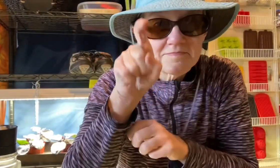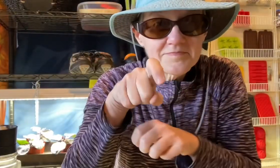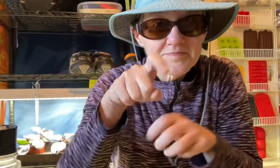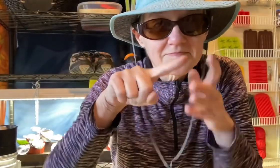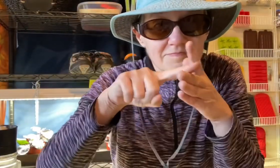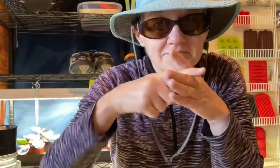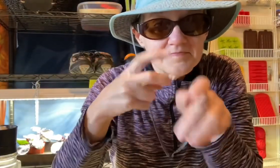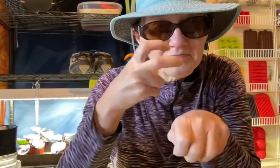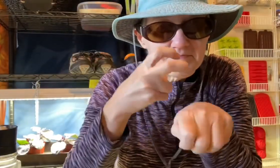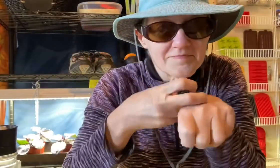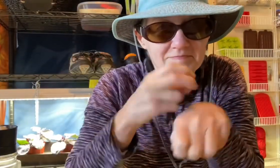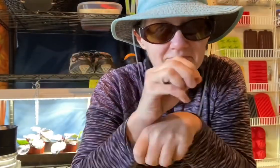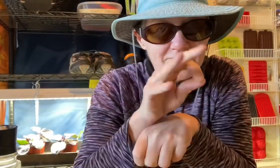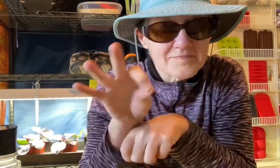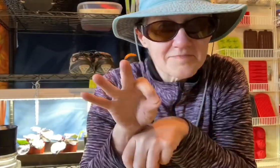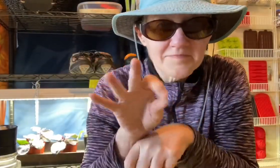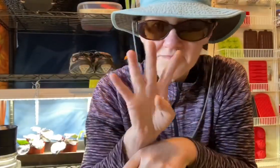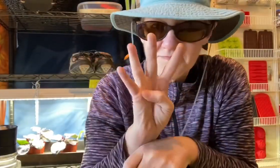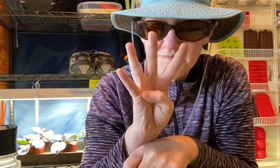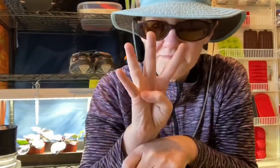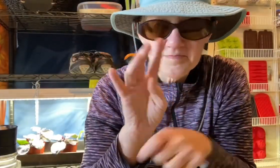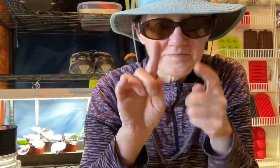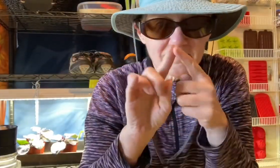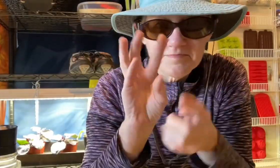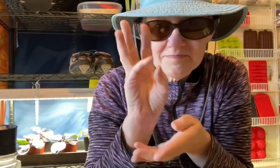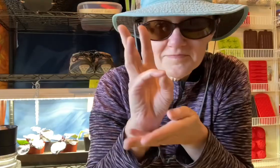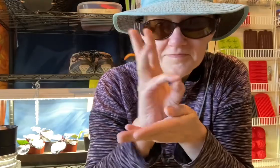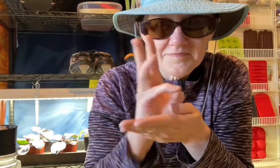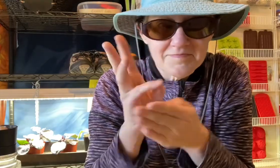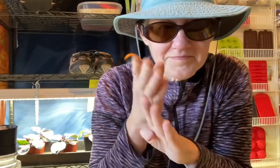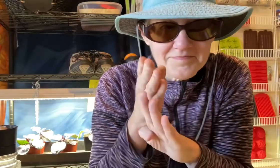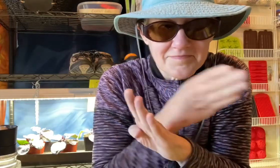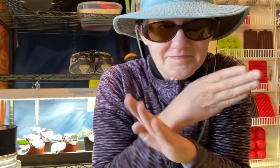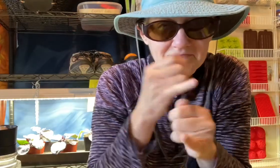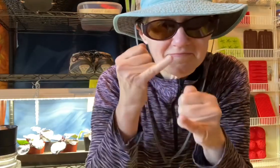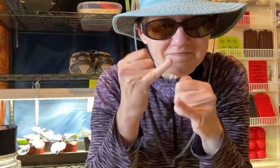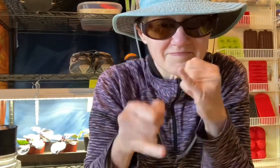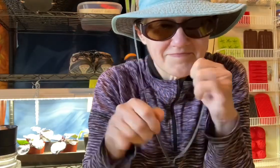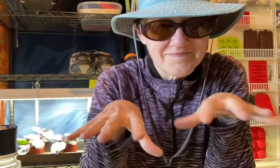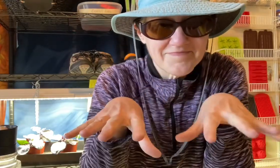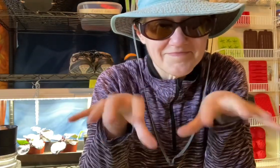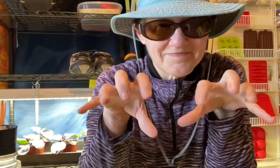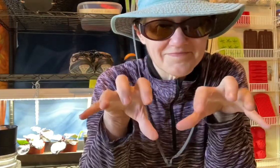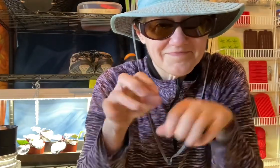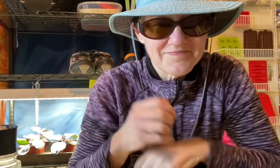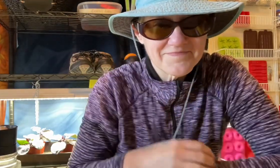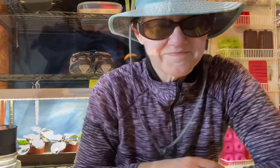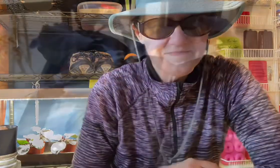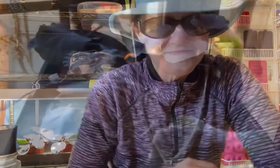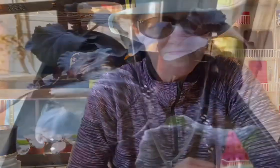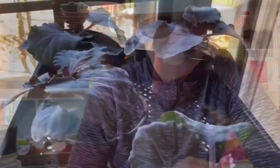That means we need to start hardening it off 4 to 6 weeks before our last frost.